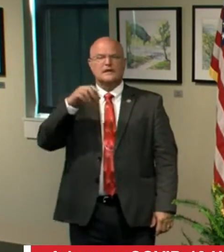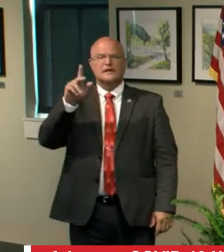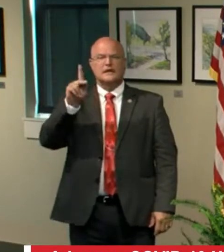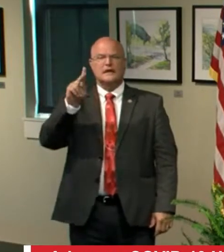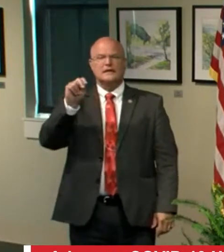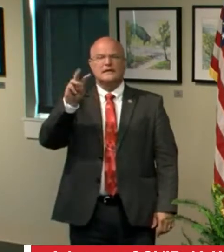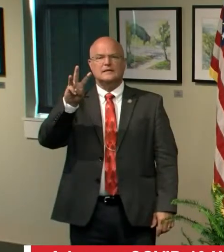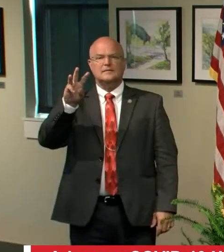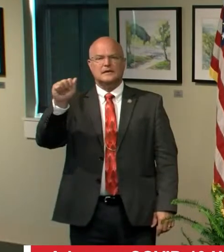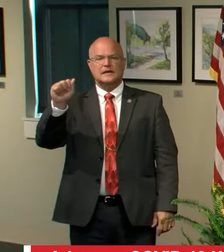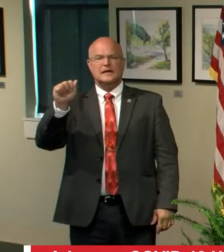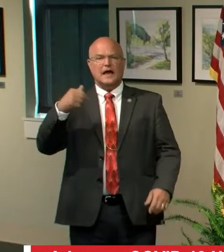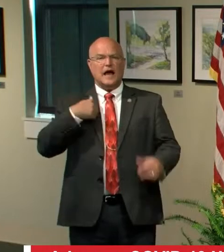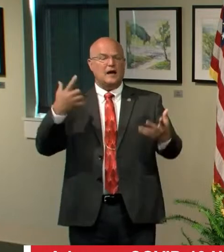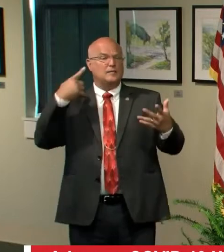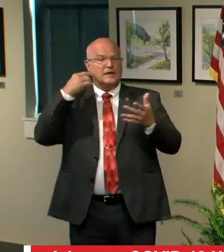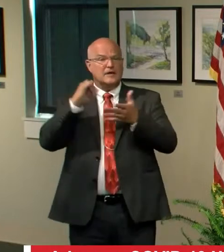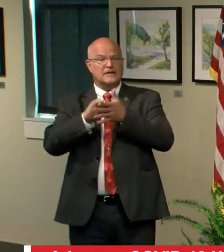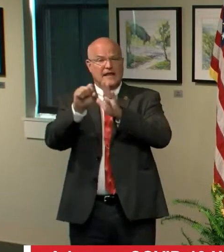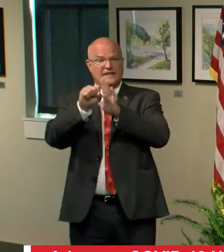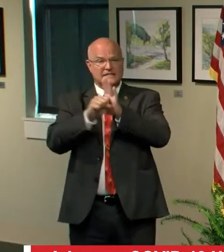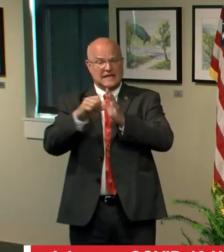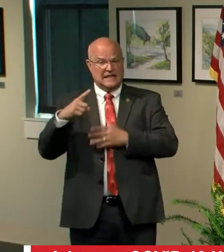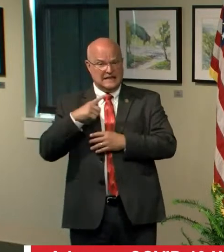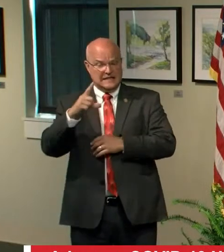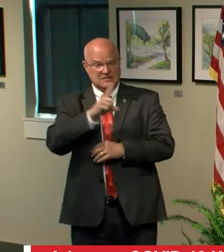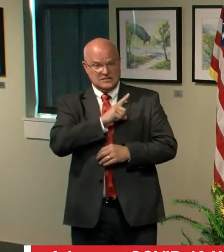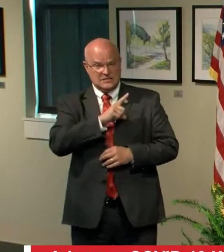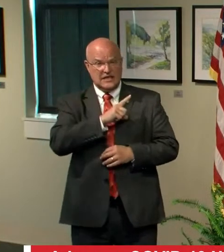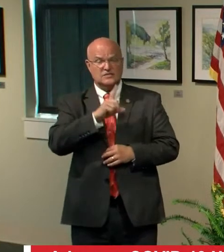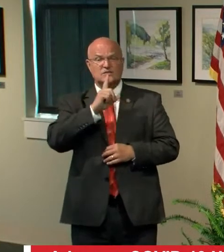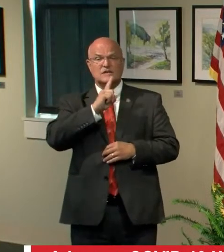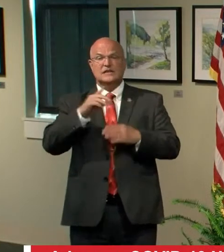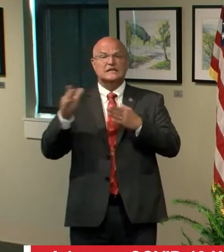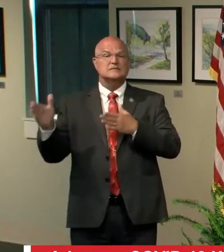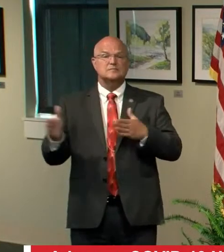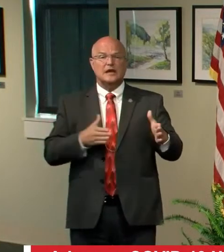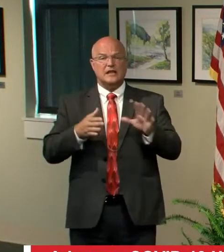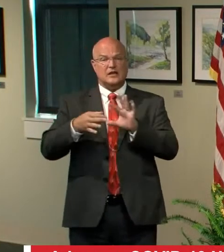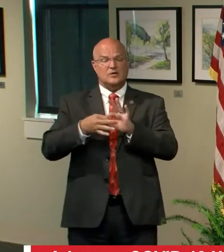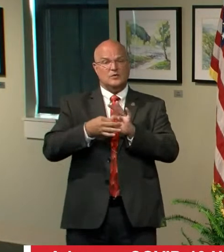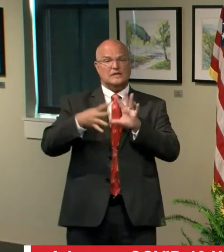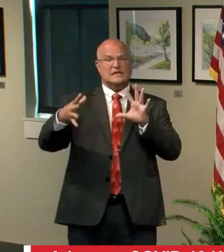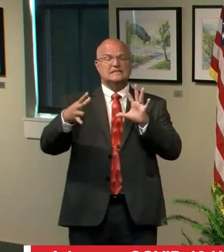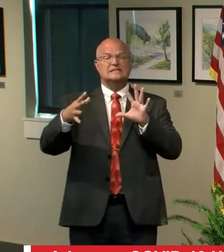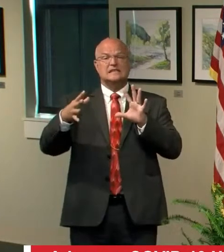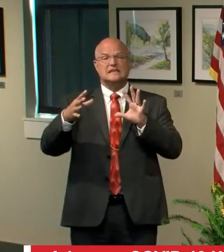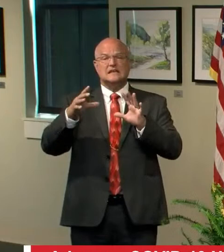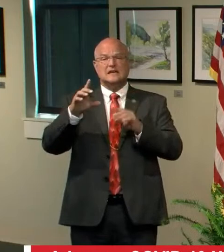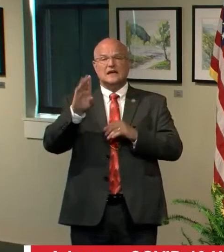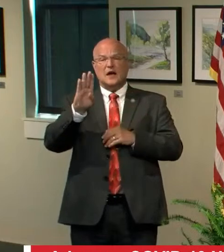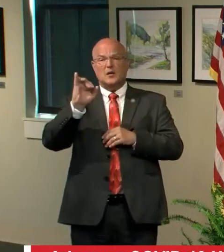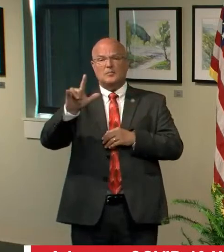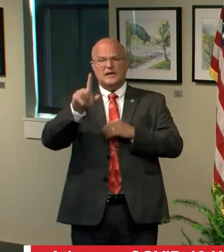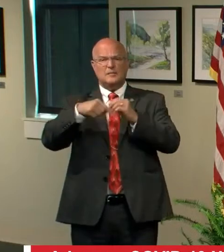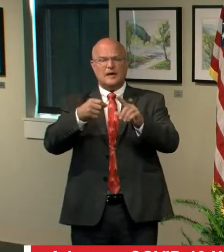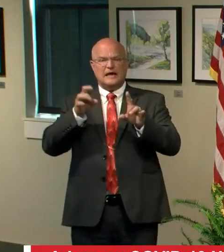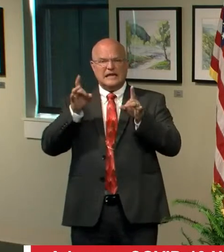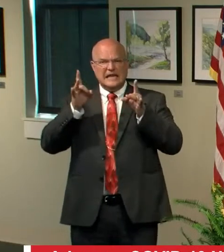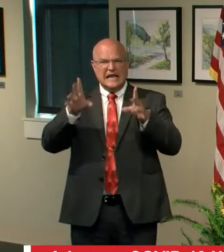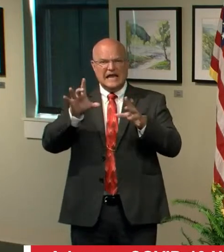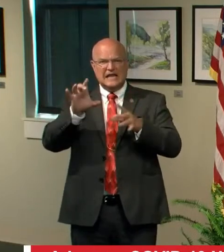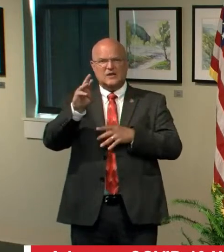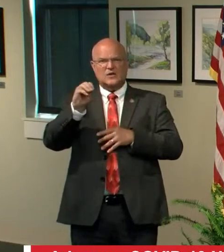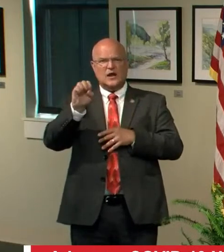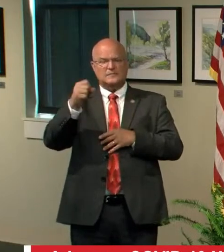KNWA News. I'm hearing that the state legislature is planning on releasing a draft for a bill concerning hate crimes. I